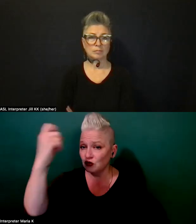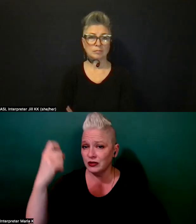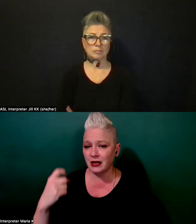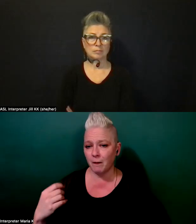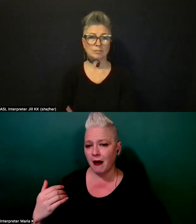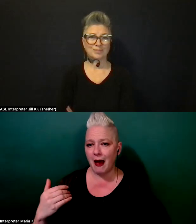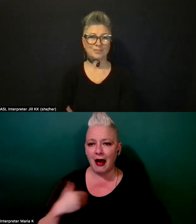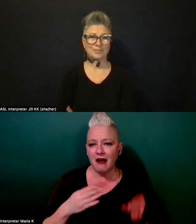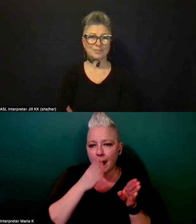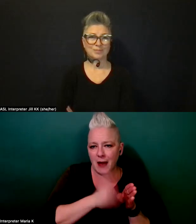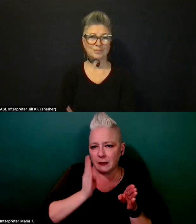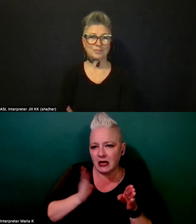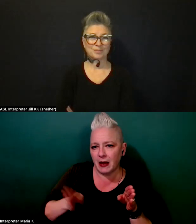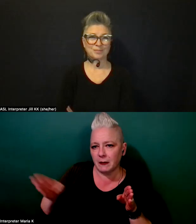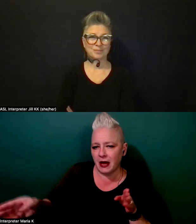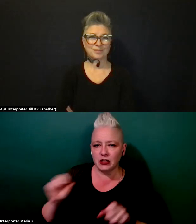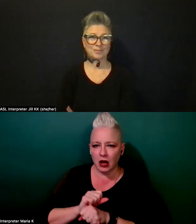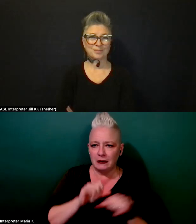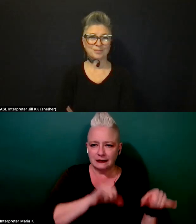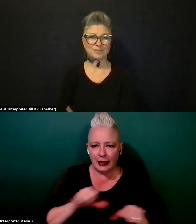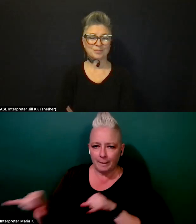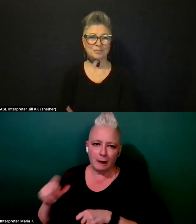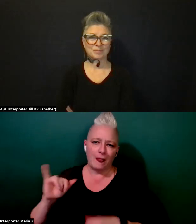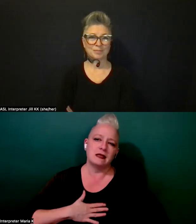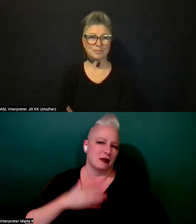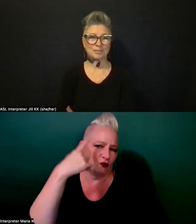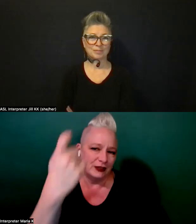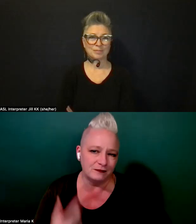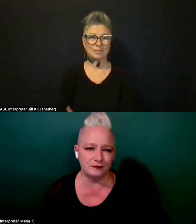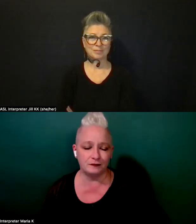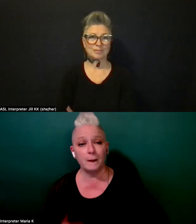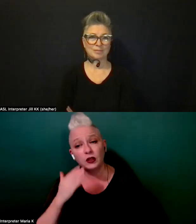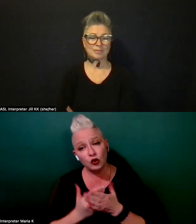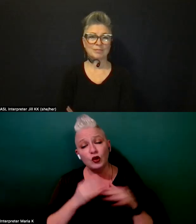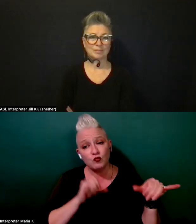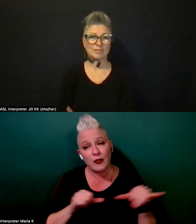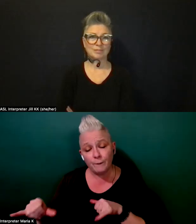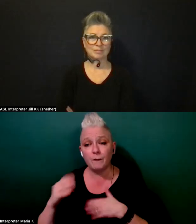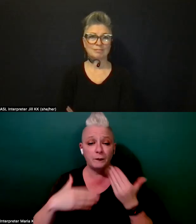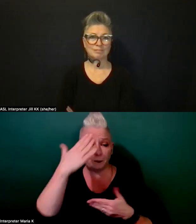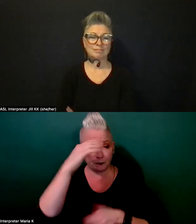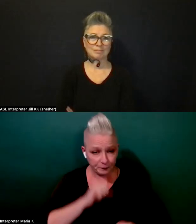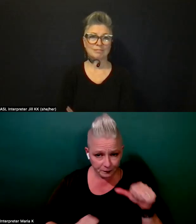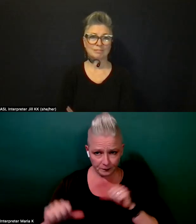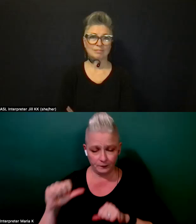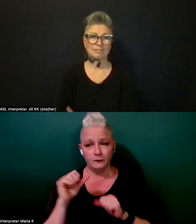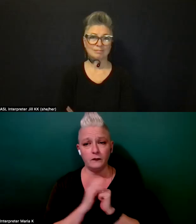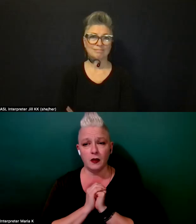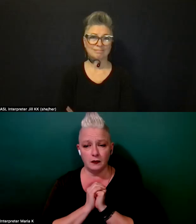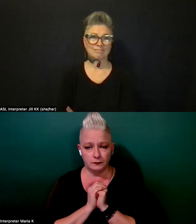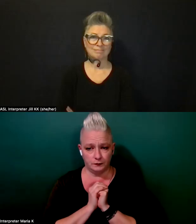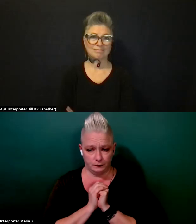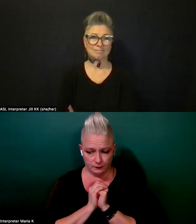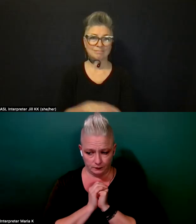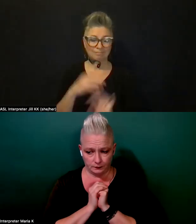back to back to back jobs and keep like the same people because you get a good rhythm going and you get to know each other and like we